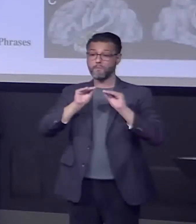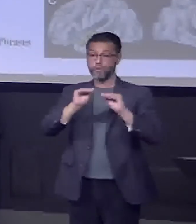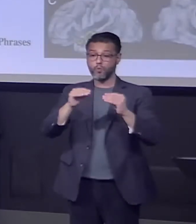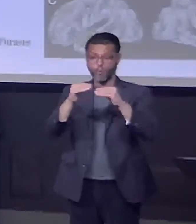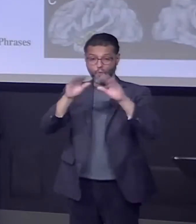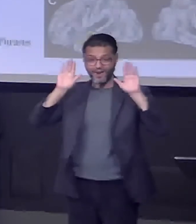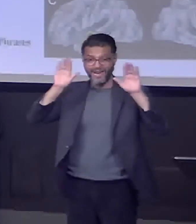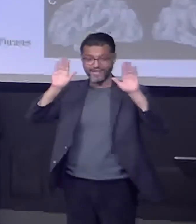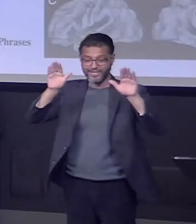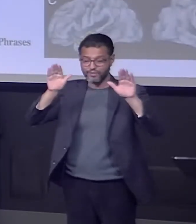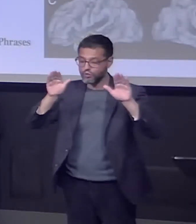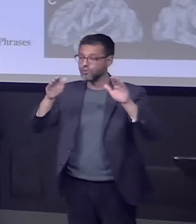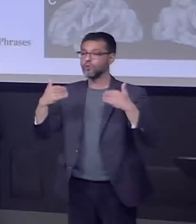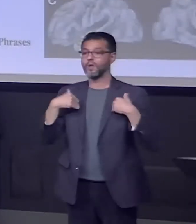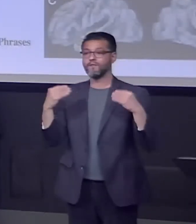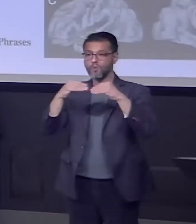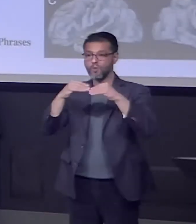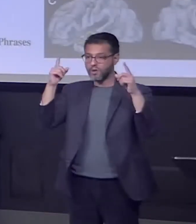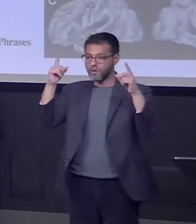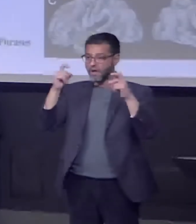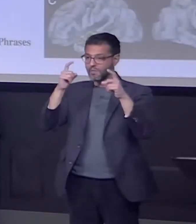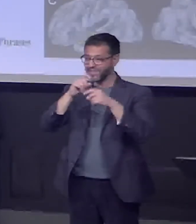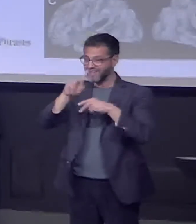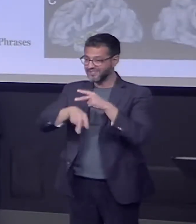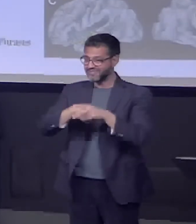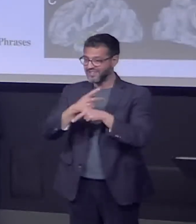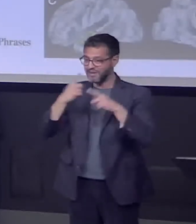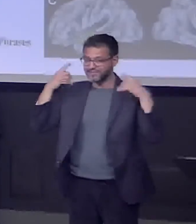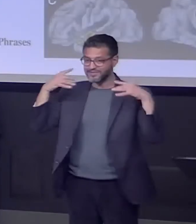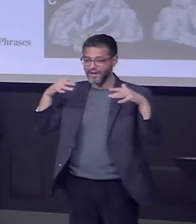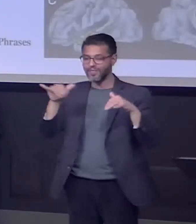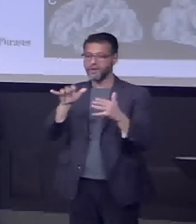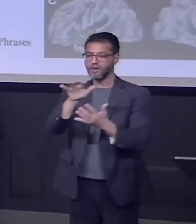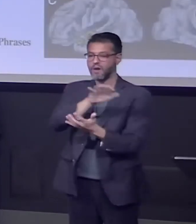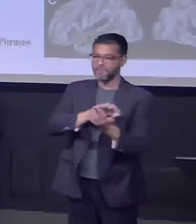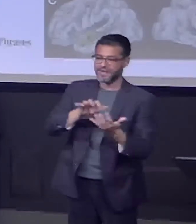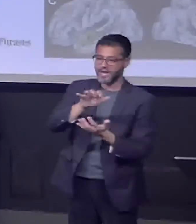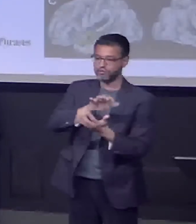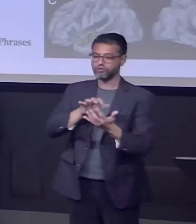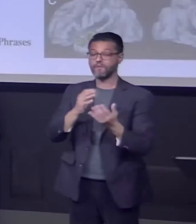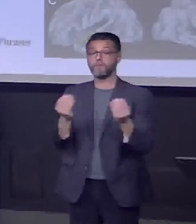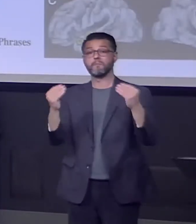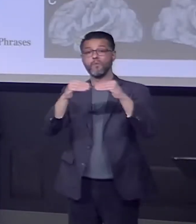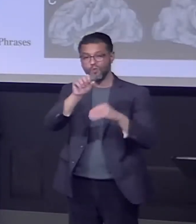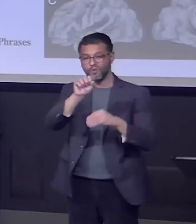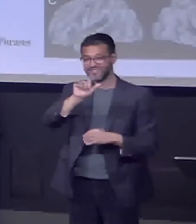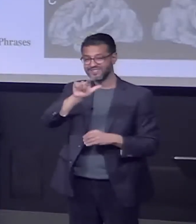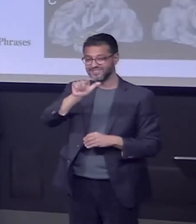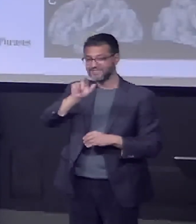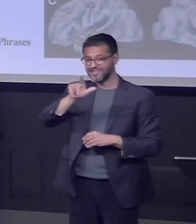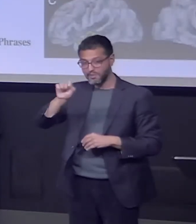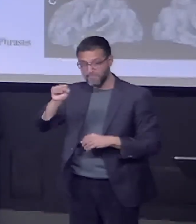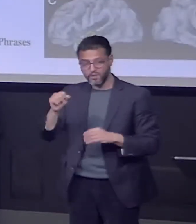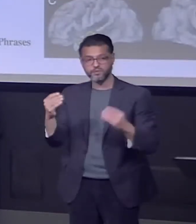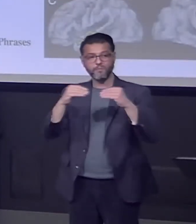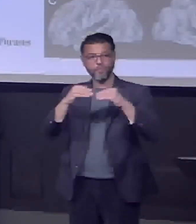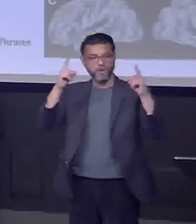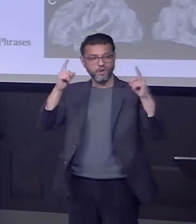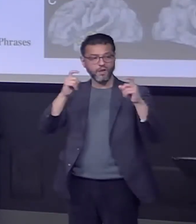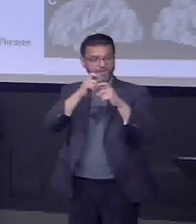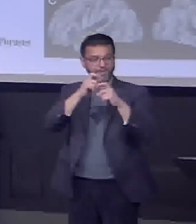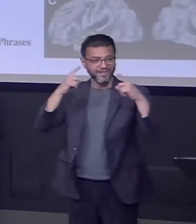and you get more complex sounds that are combinations of more syllables and more complex